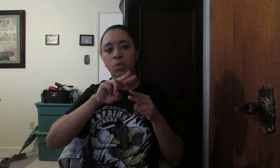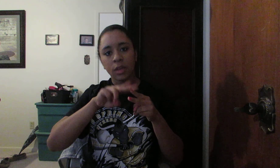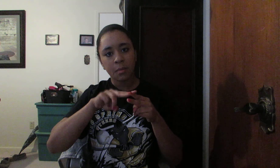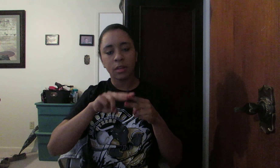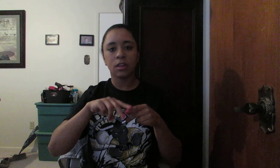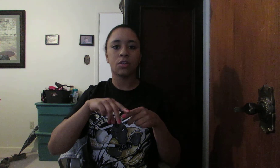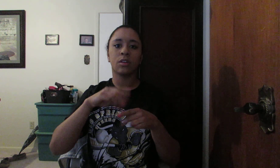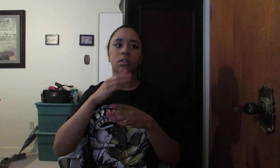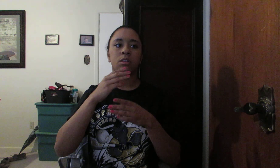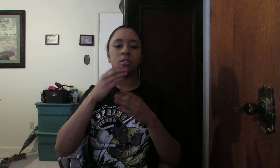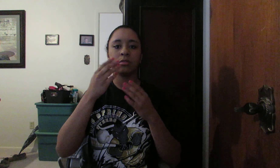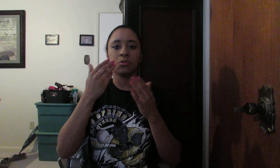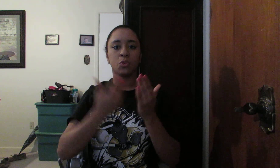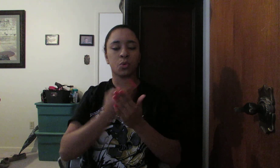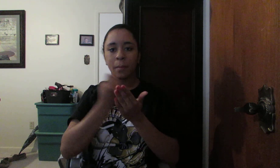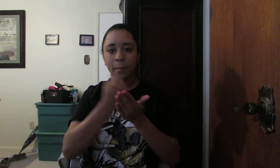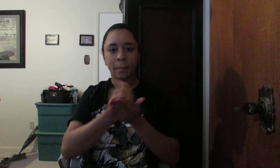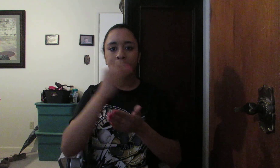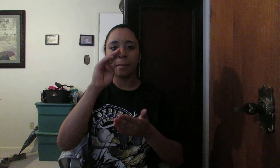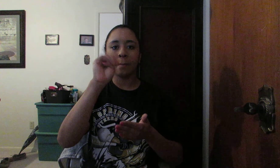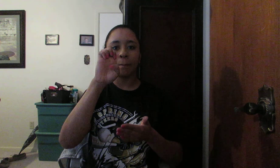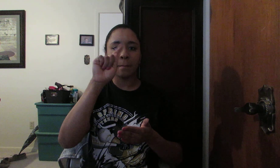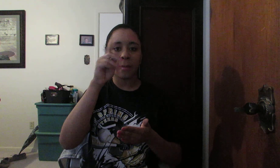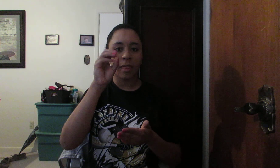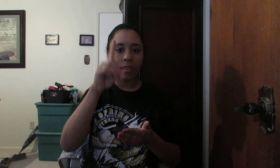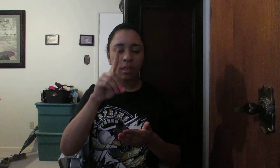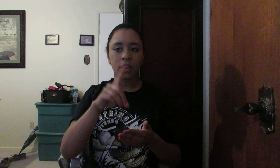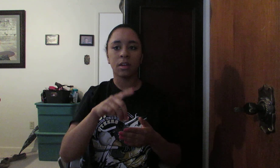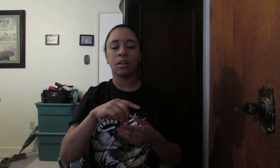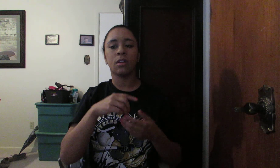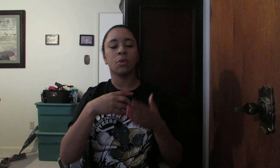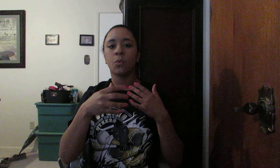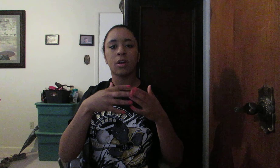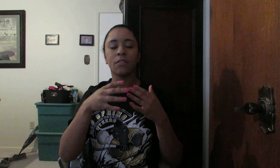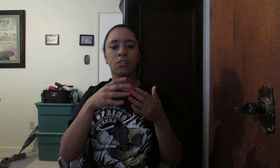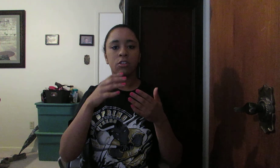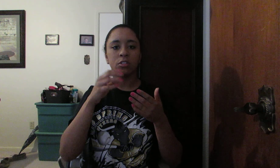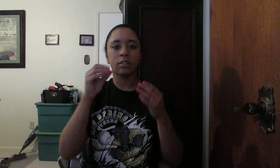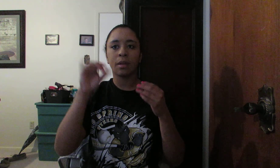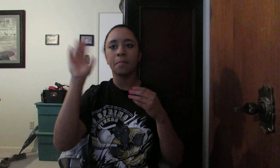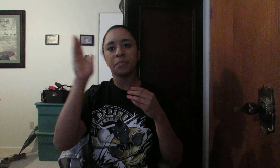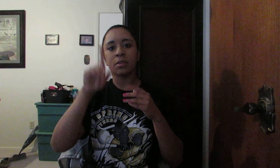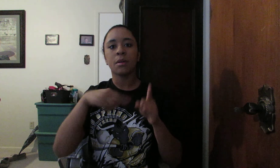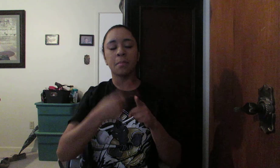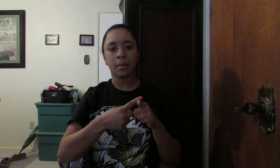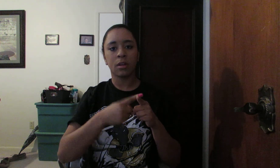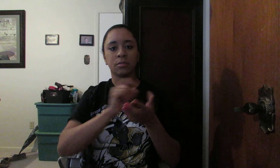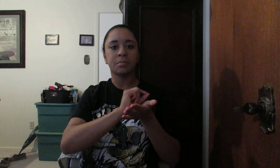what some sort of new mathematical method might be, whatever that presentation is about. You should